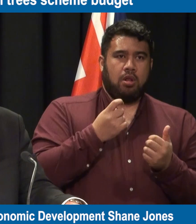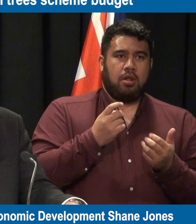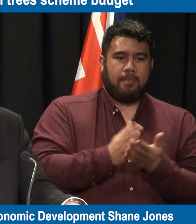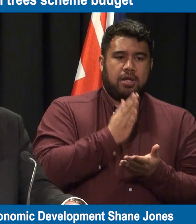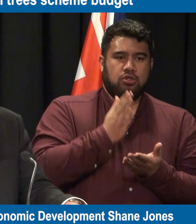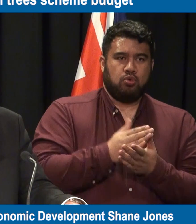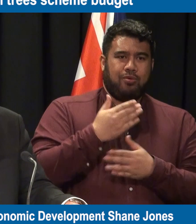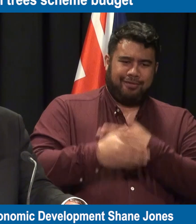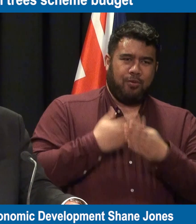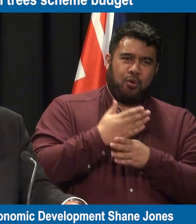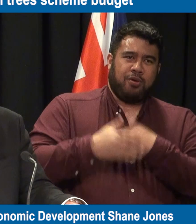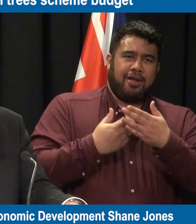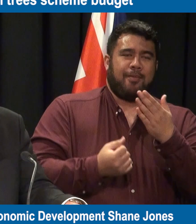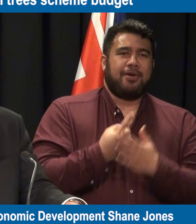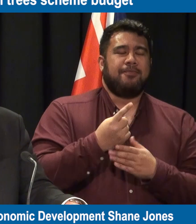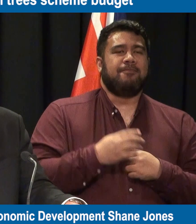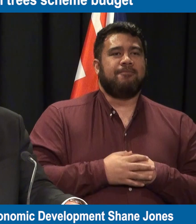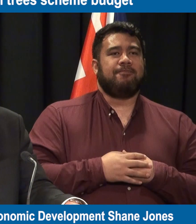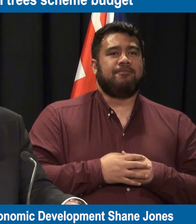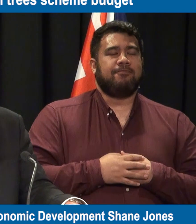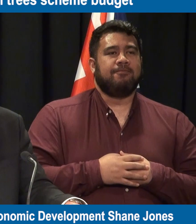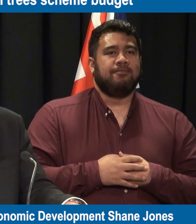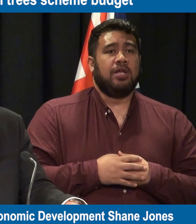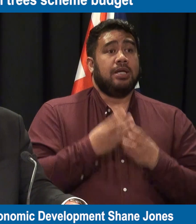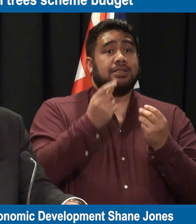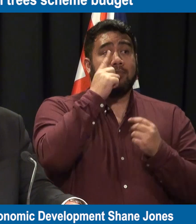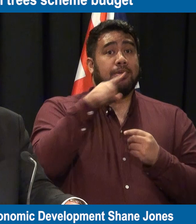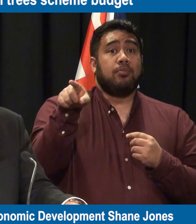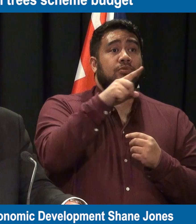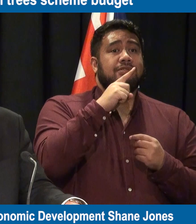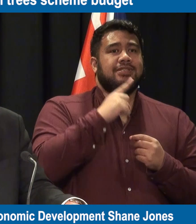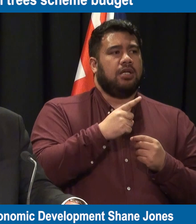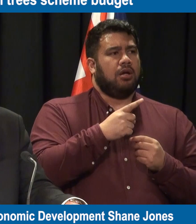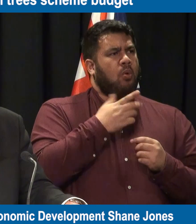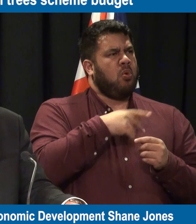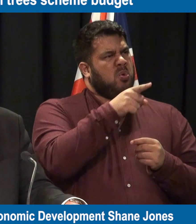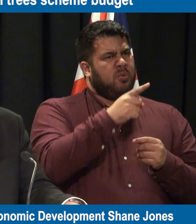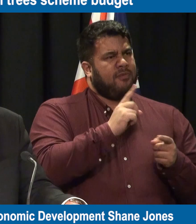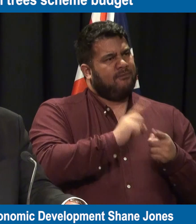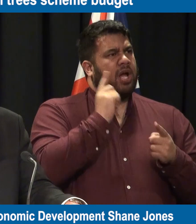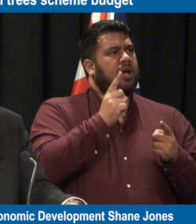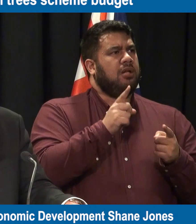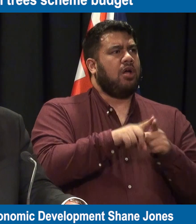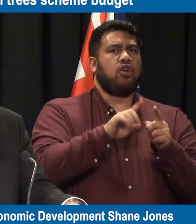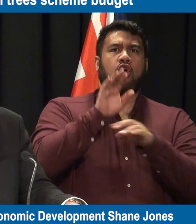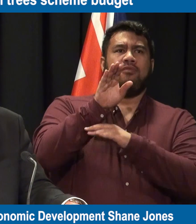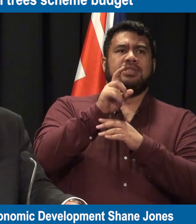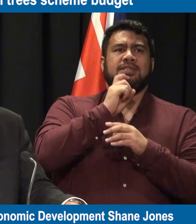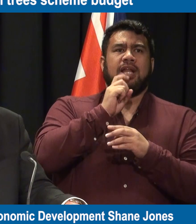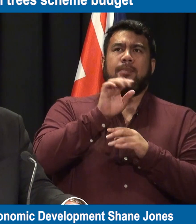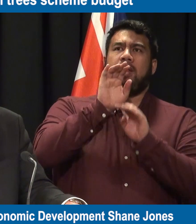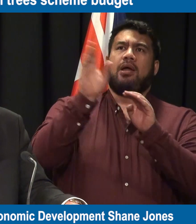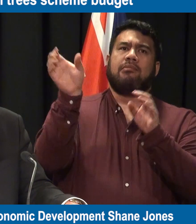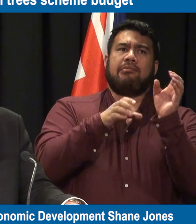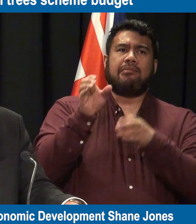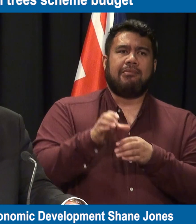couch into the work. Some of the industry are keen for us to race out and increase our reliance on overseas labour, but that is not